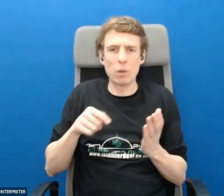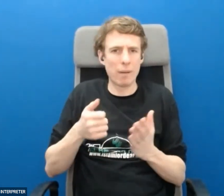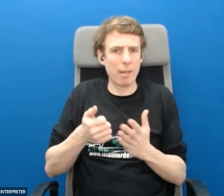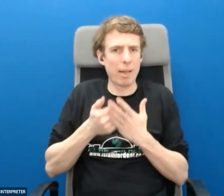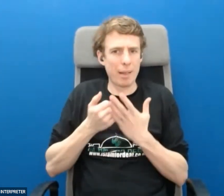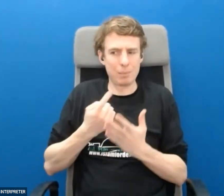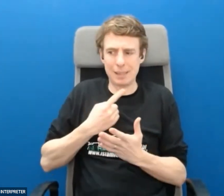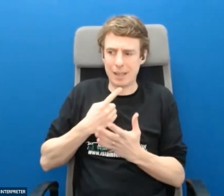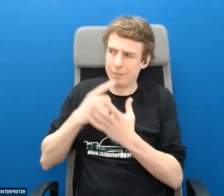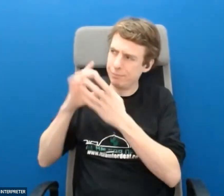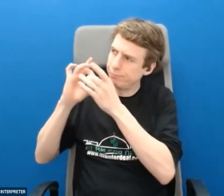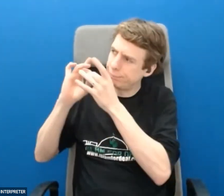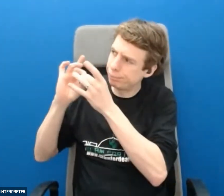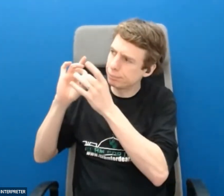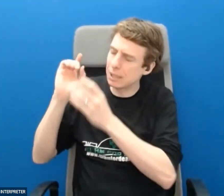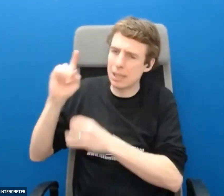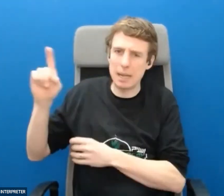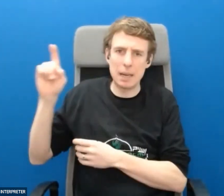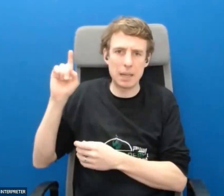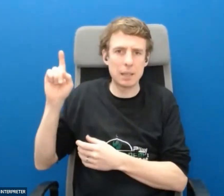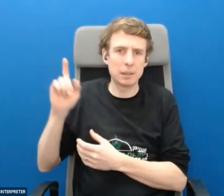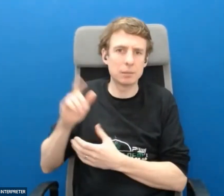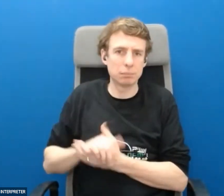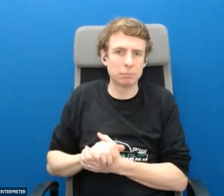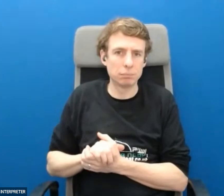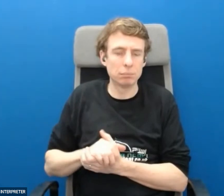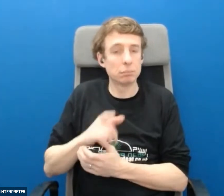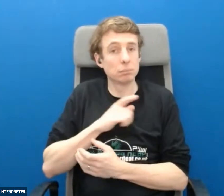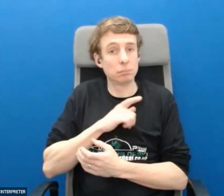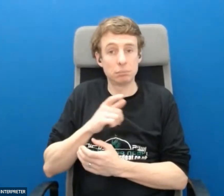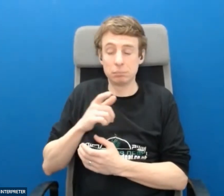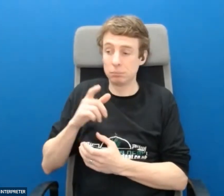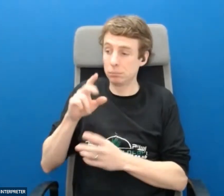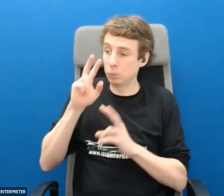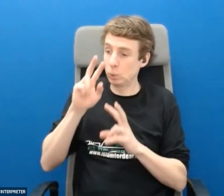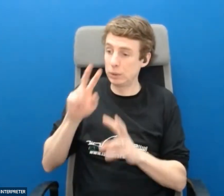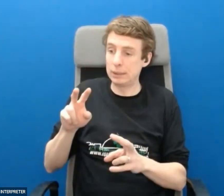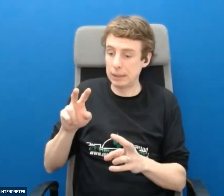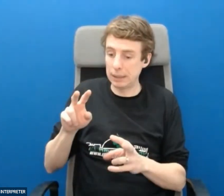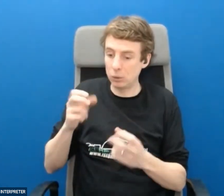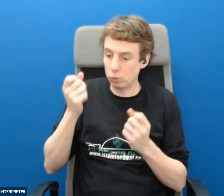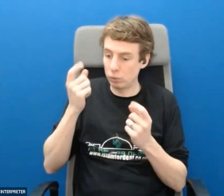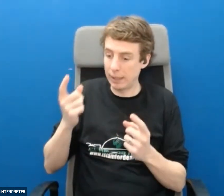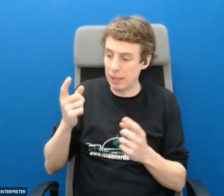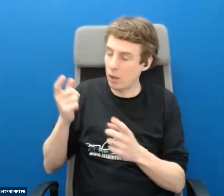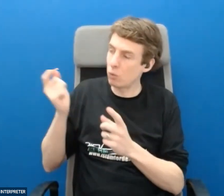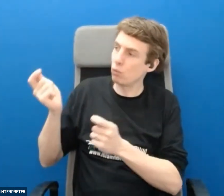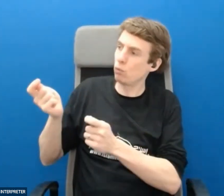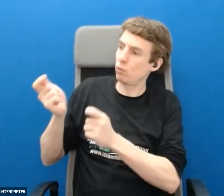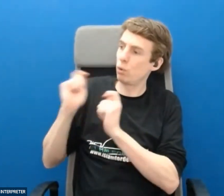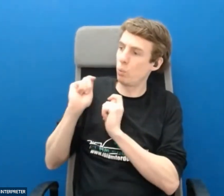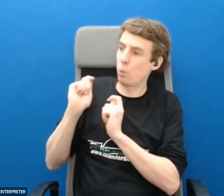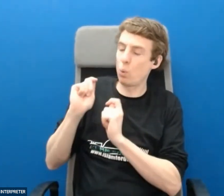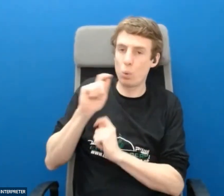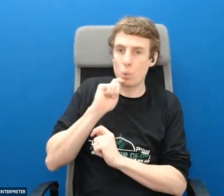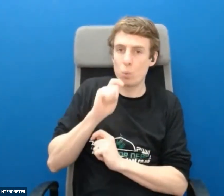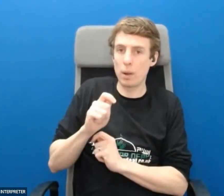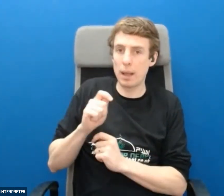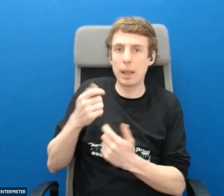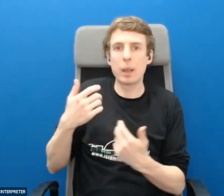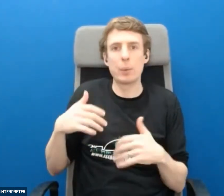see the reward that results in doing these actions.